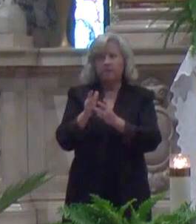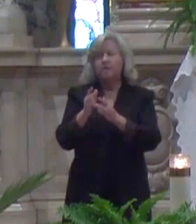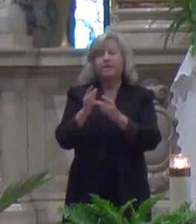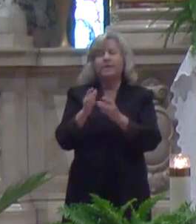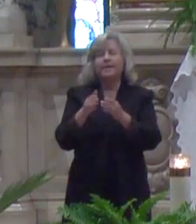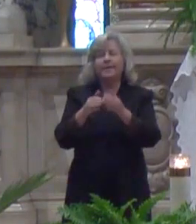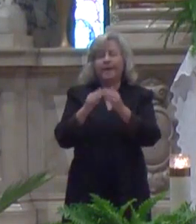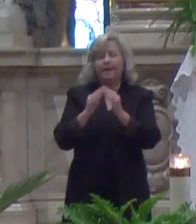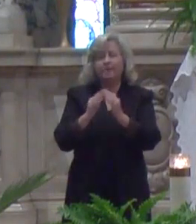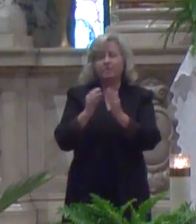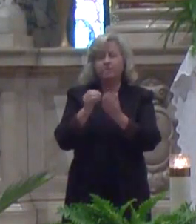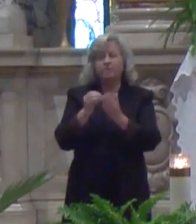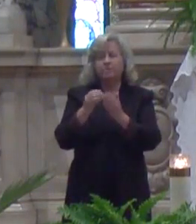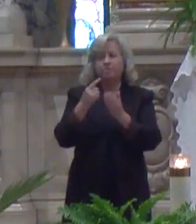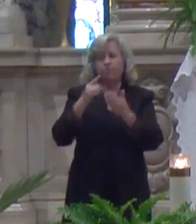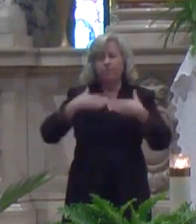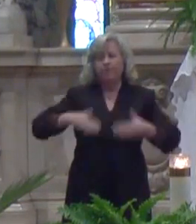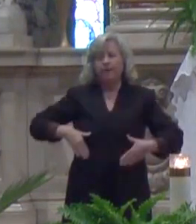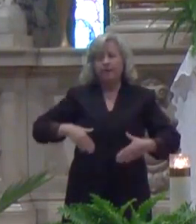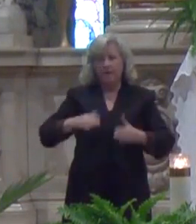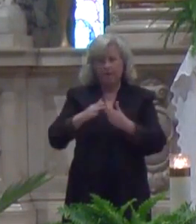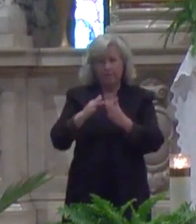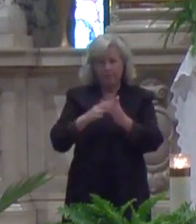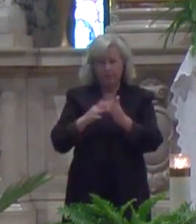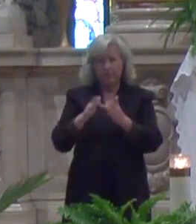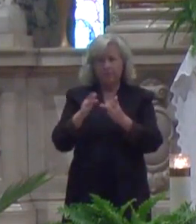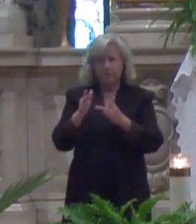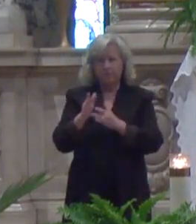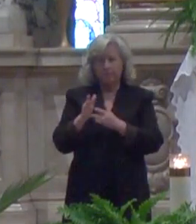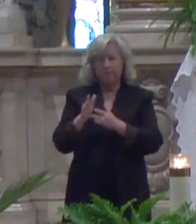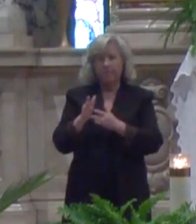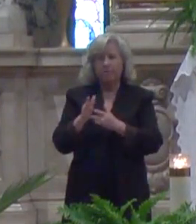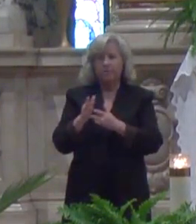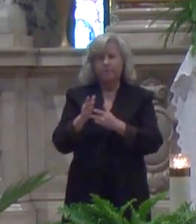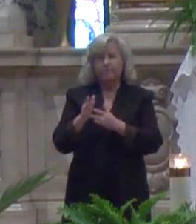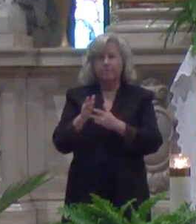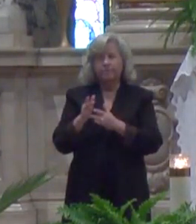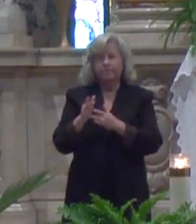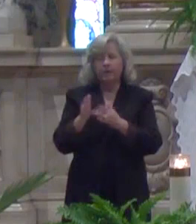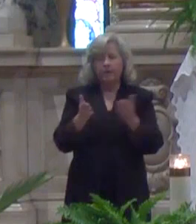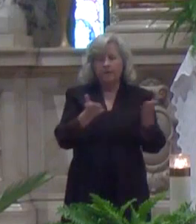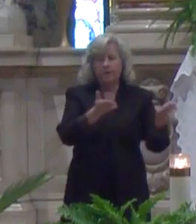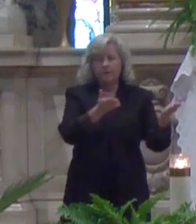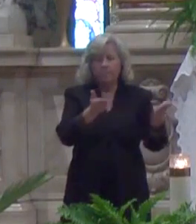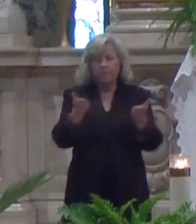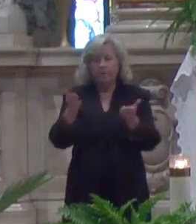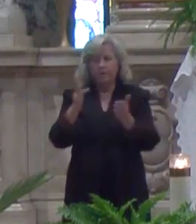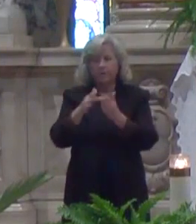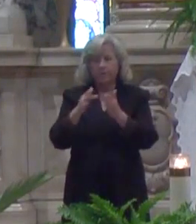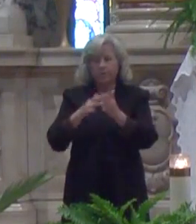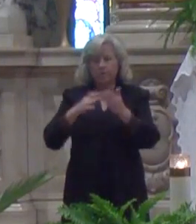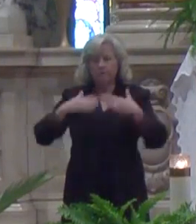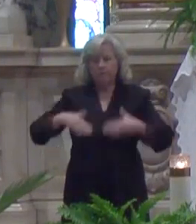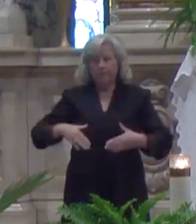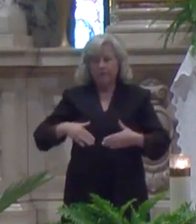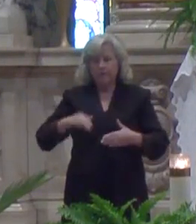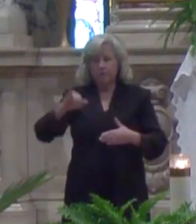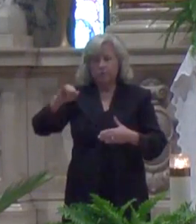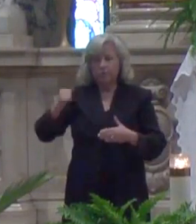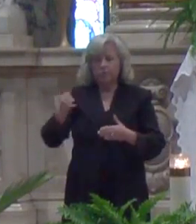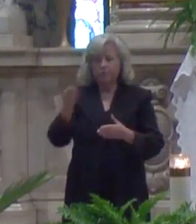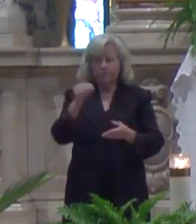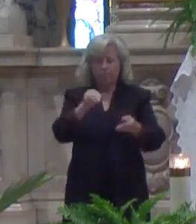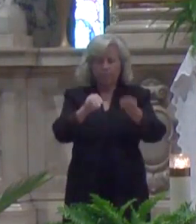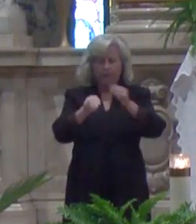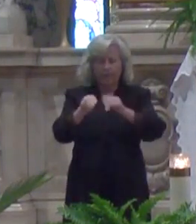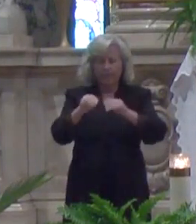of Jesus. Then Pilate ordered it to be handed over. Taking the body, Joseph wrapped it in clean linen and